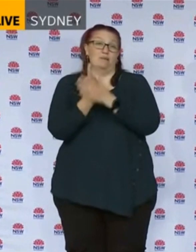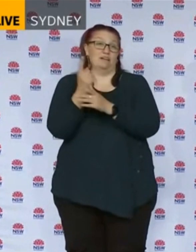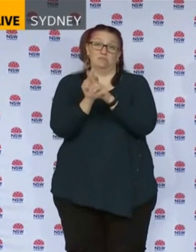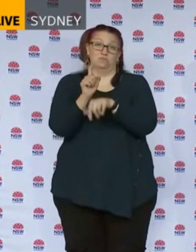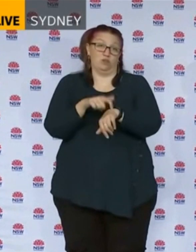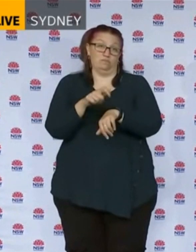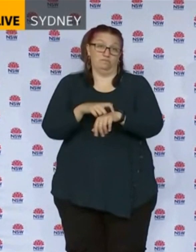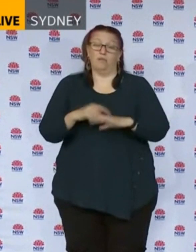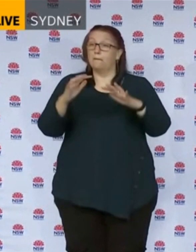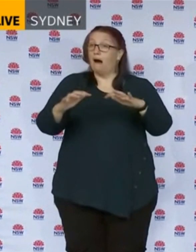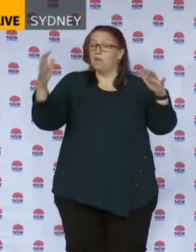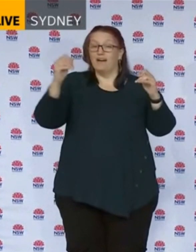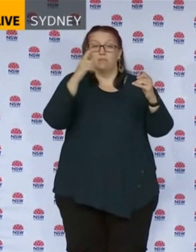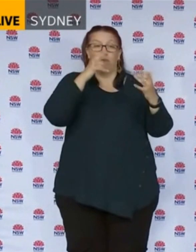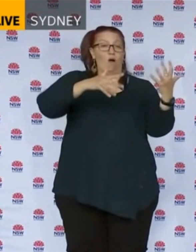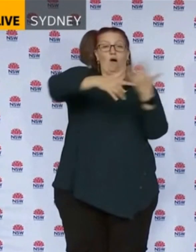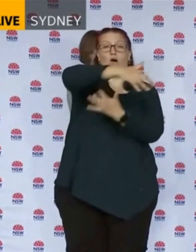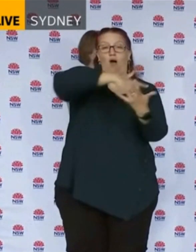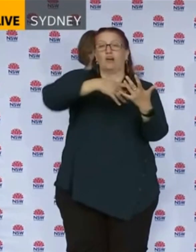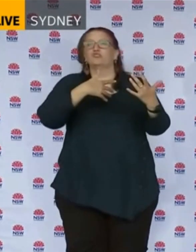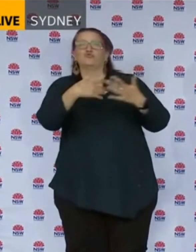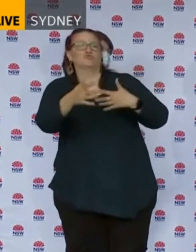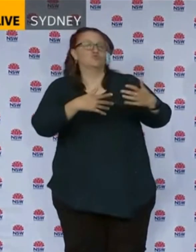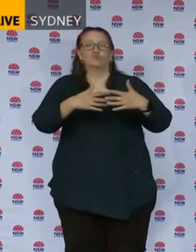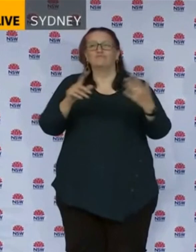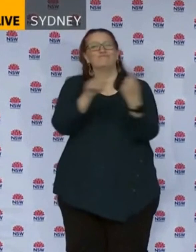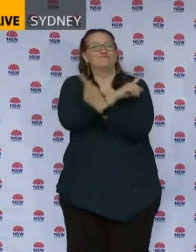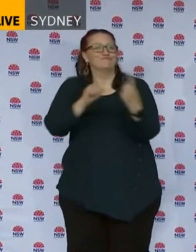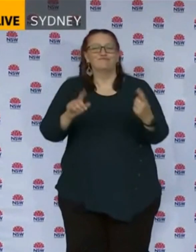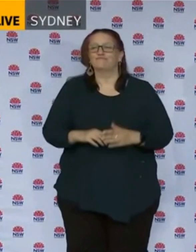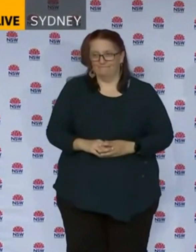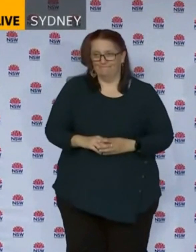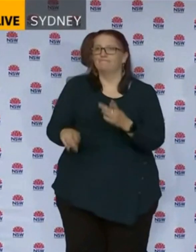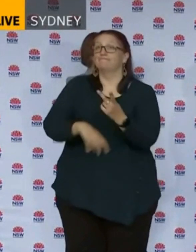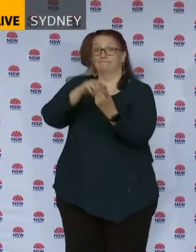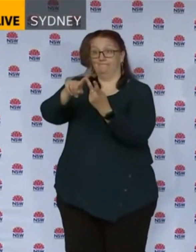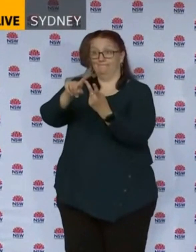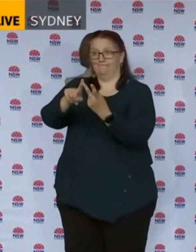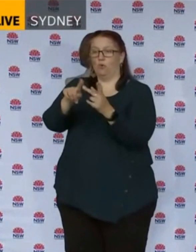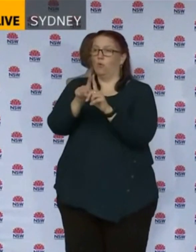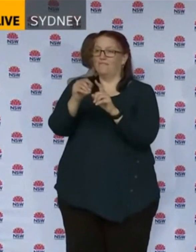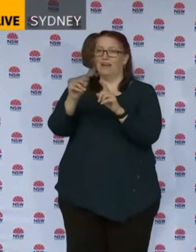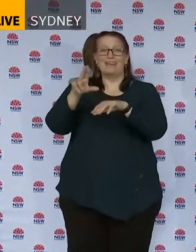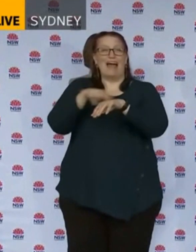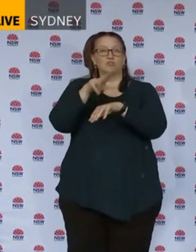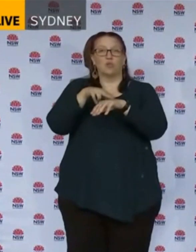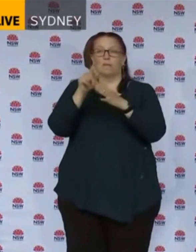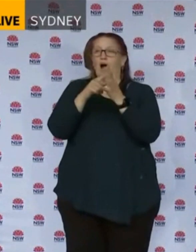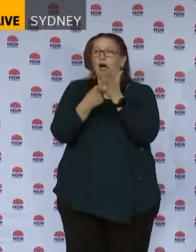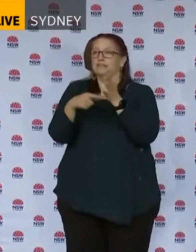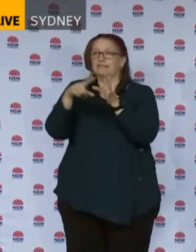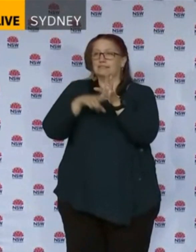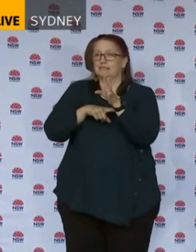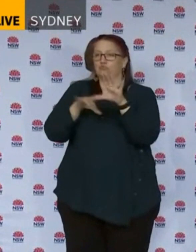general interactions within Parliament House as a subset of interactions. We had a National Party Room meeting, we